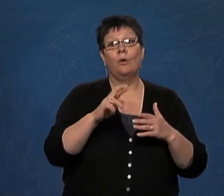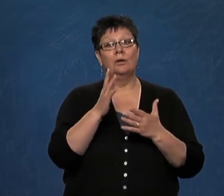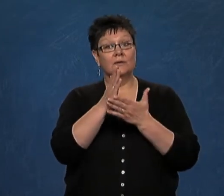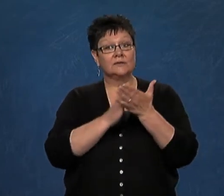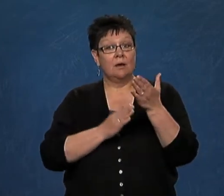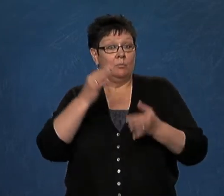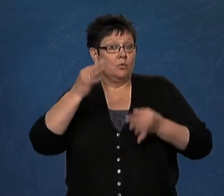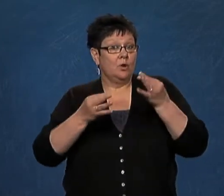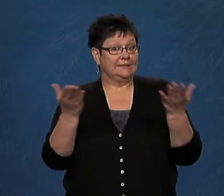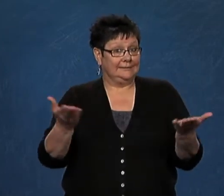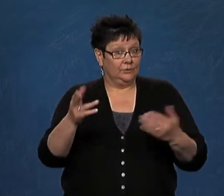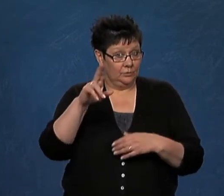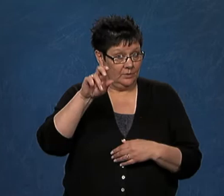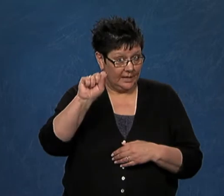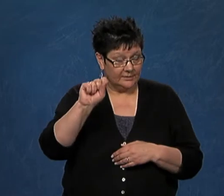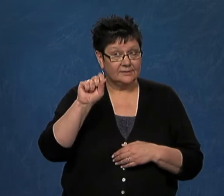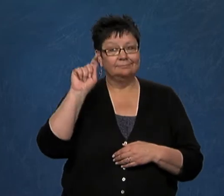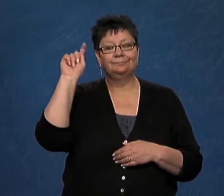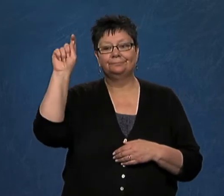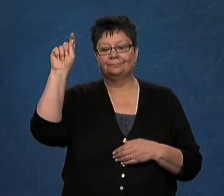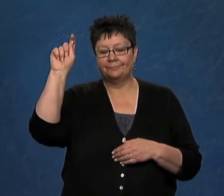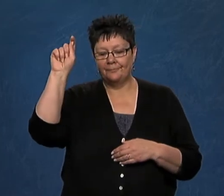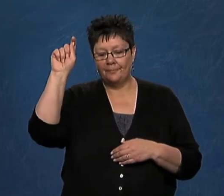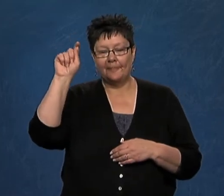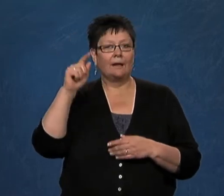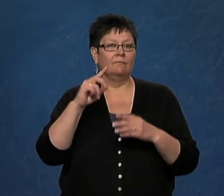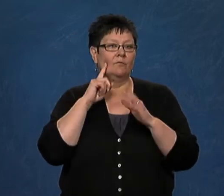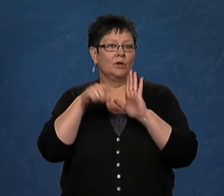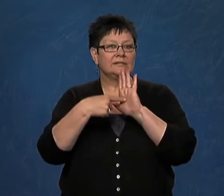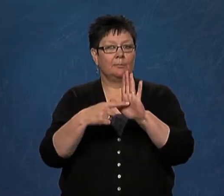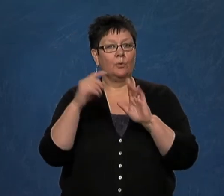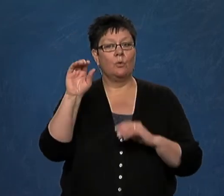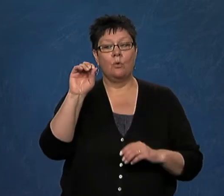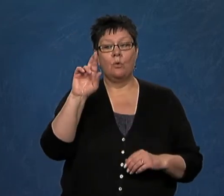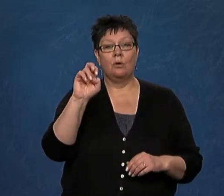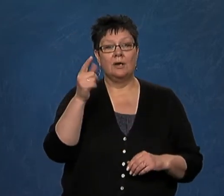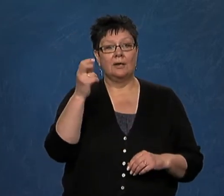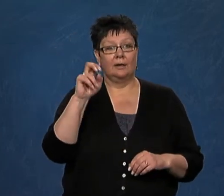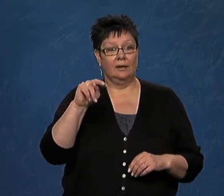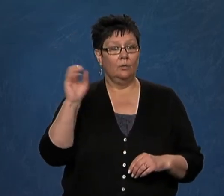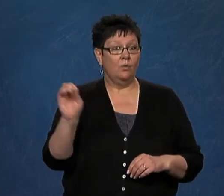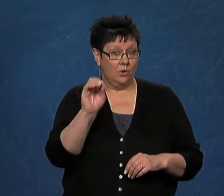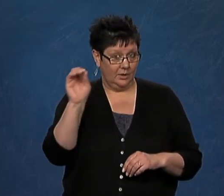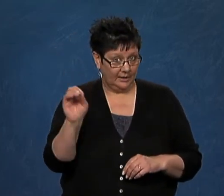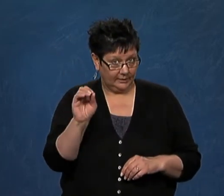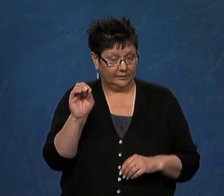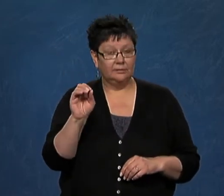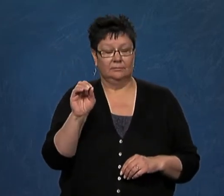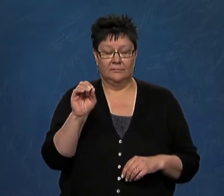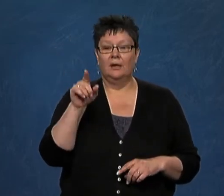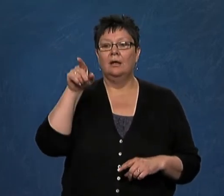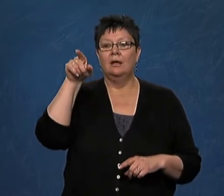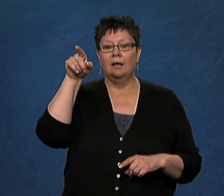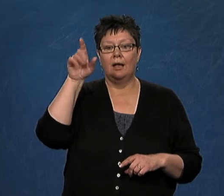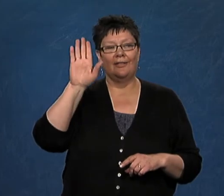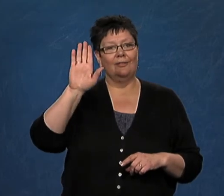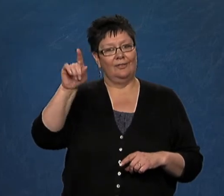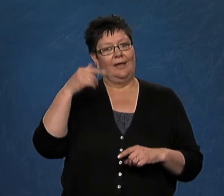call center. Some courts in the United States, for example, in Oregon,